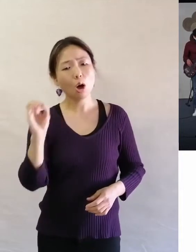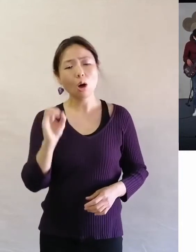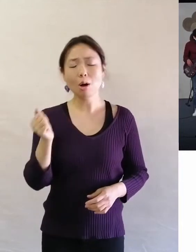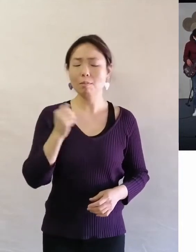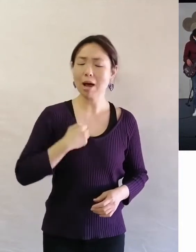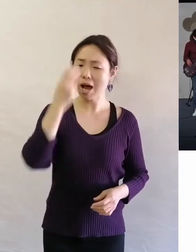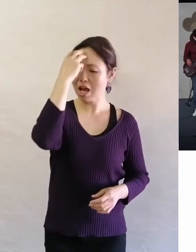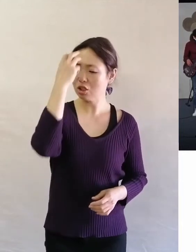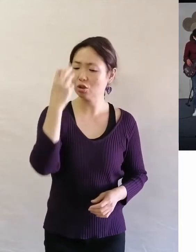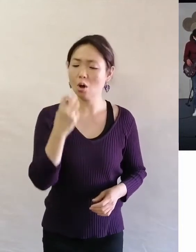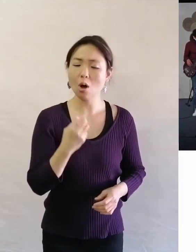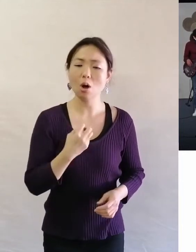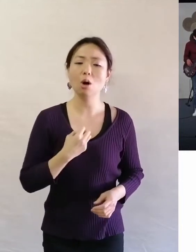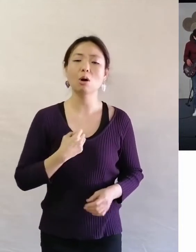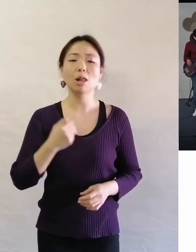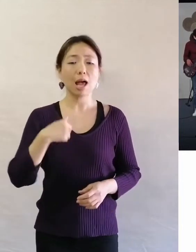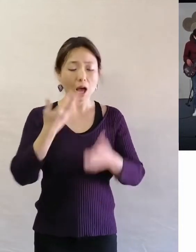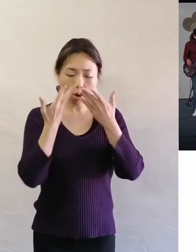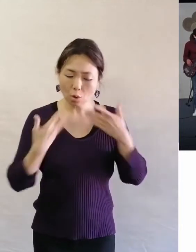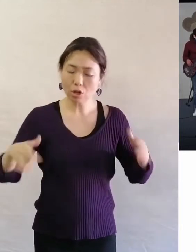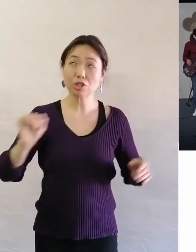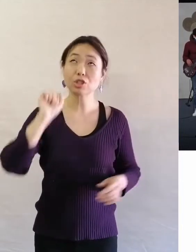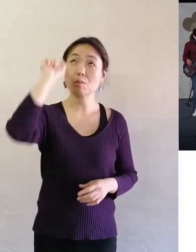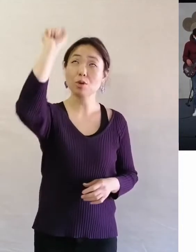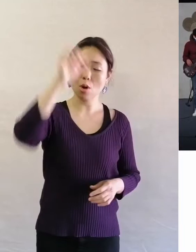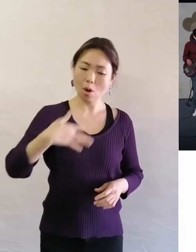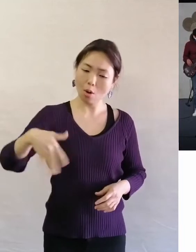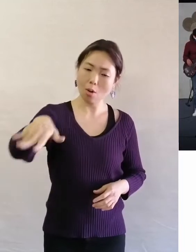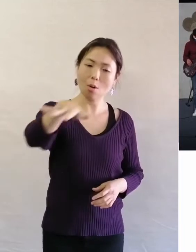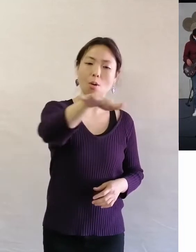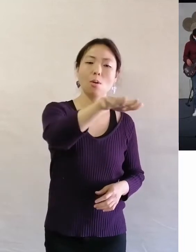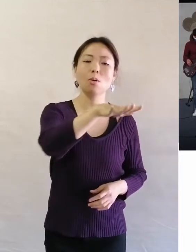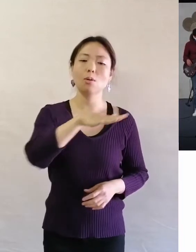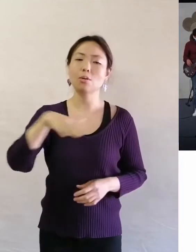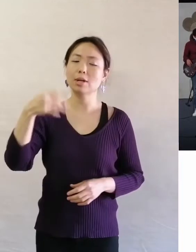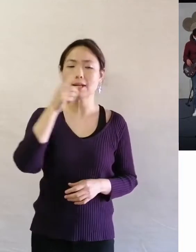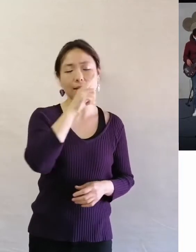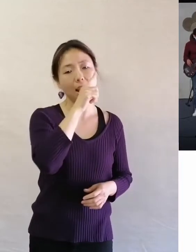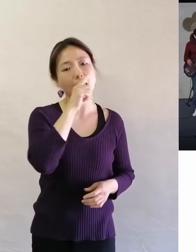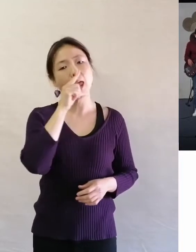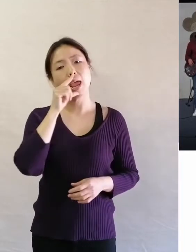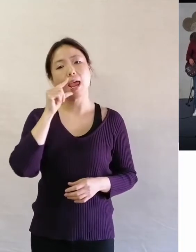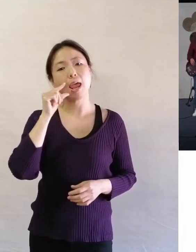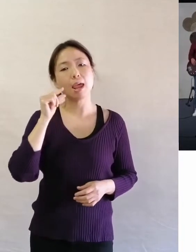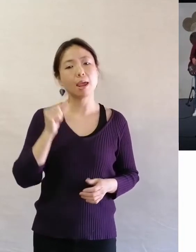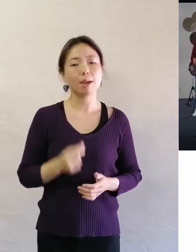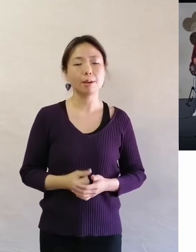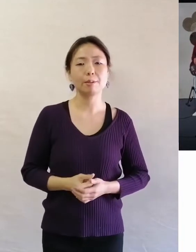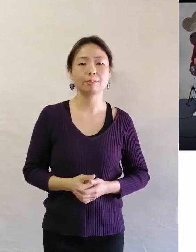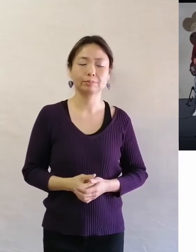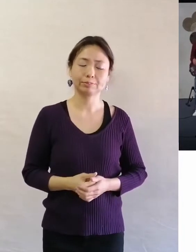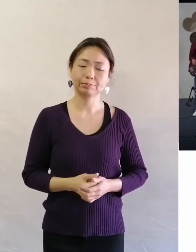before. Oh, my soul, I'll worship Your holy